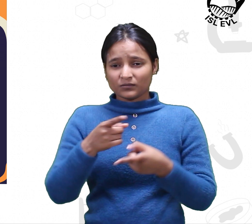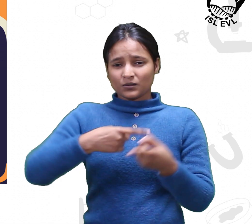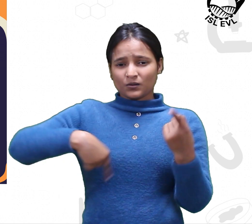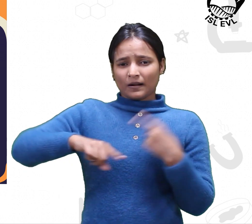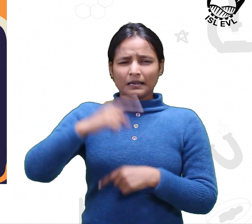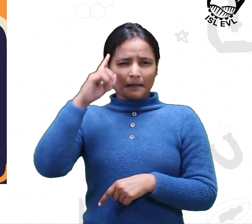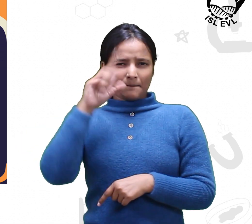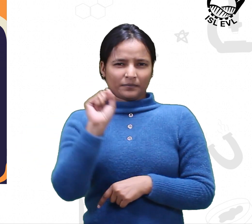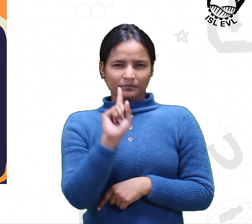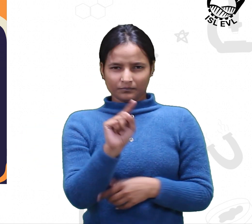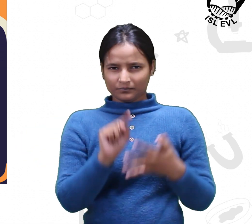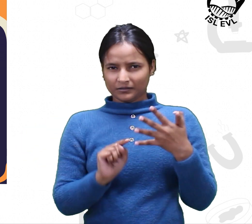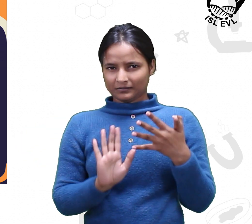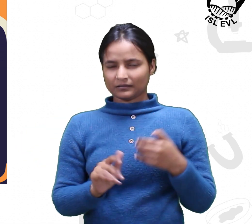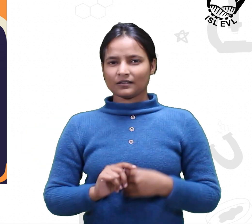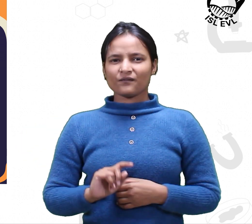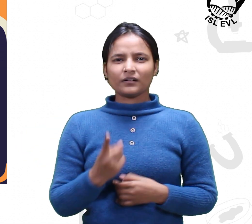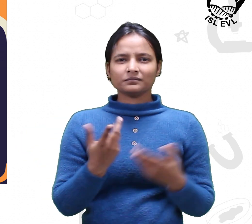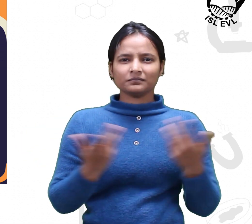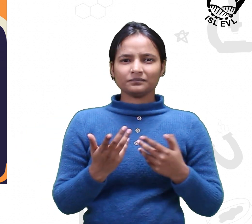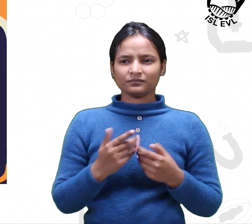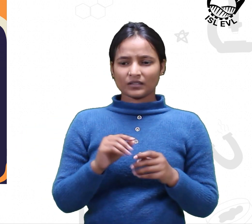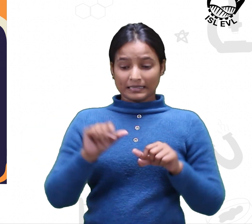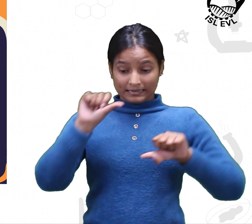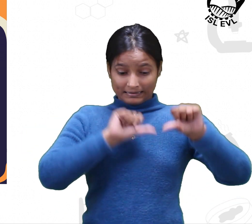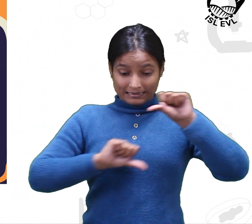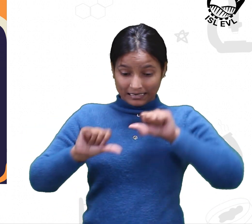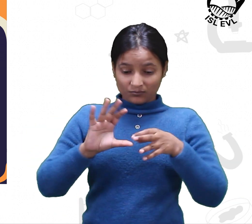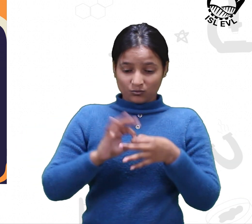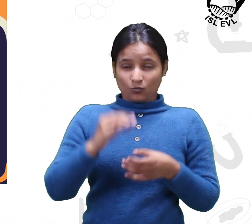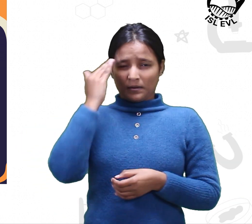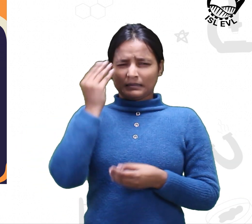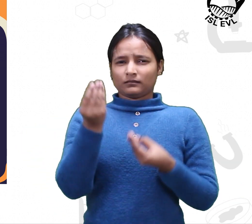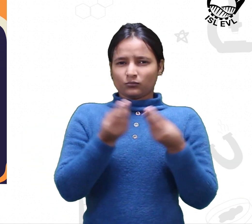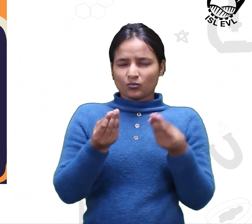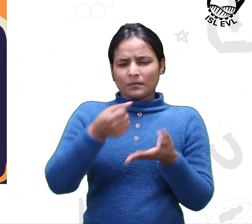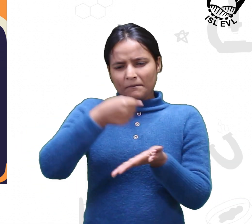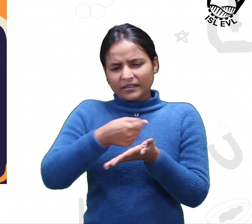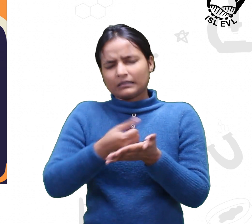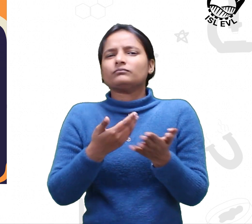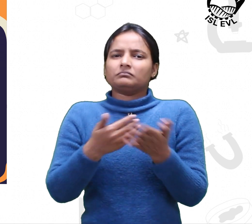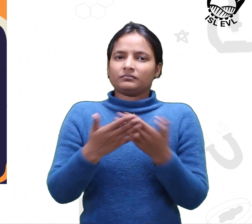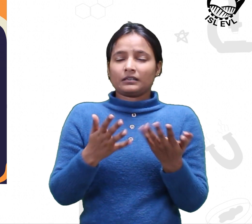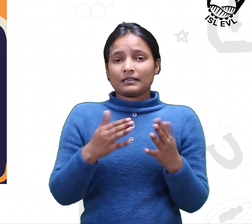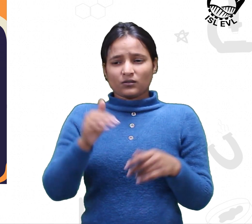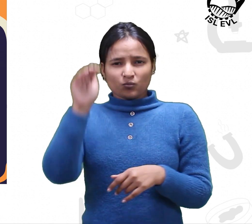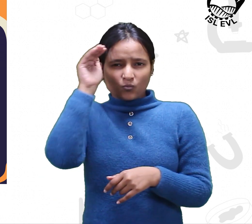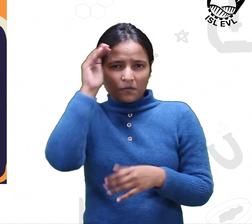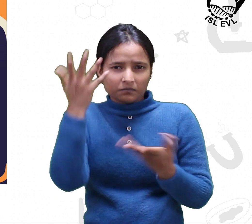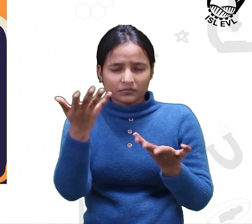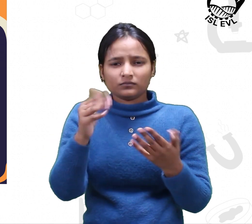an open mind. One thing would be to read a little bit about science. Every newspaper carries science columns. There are